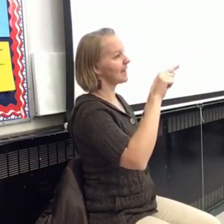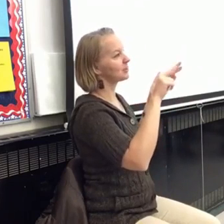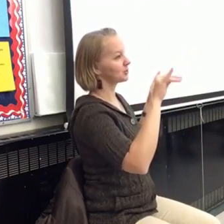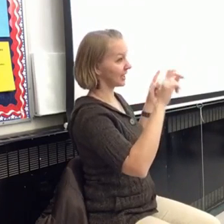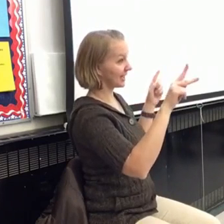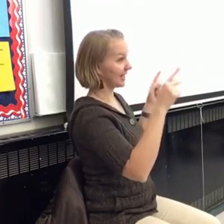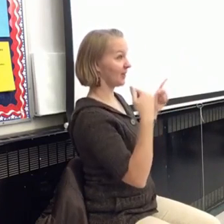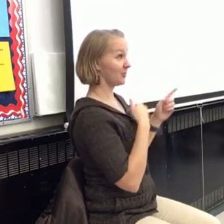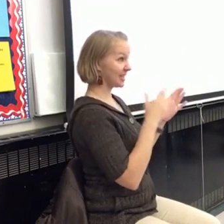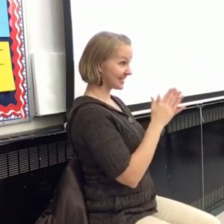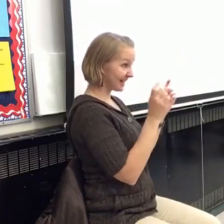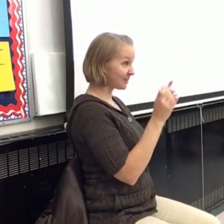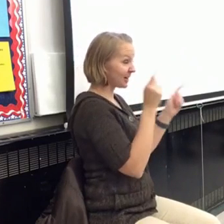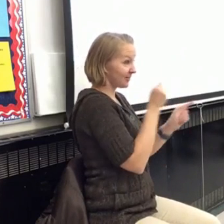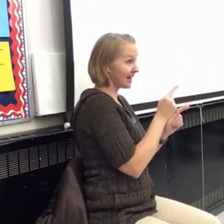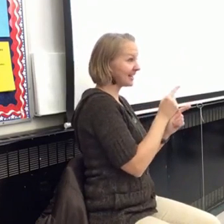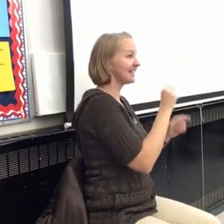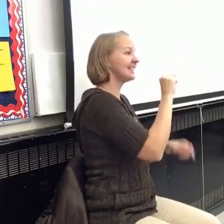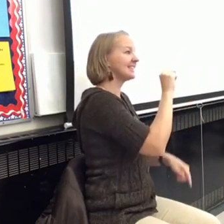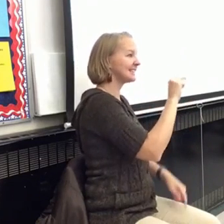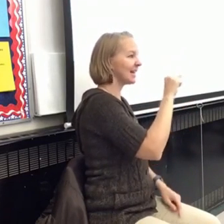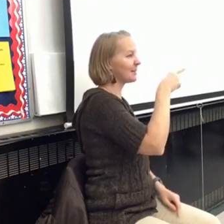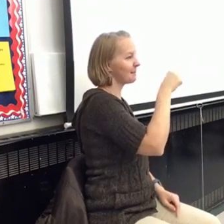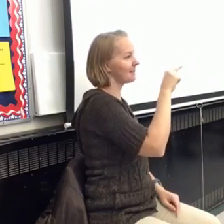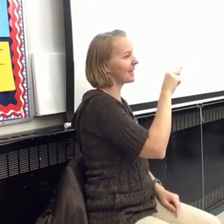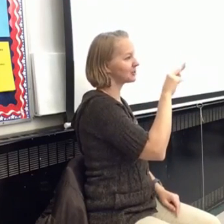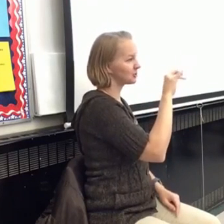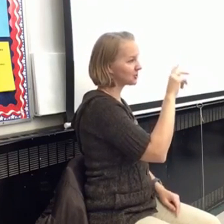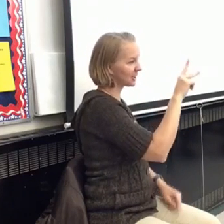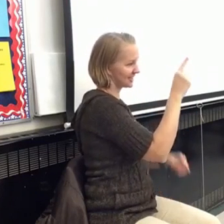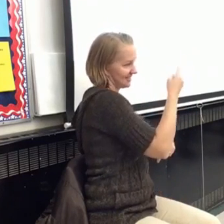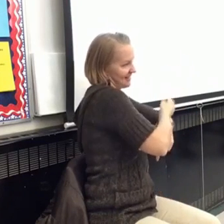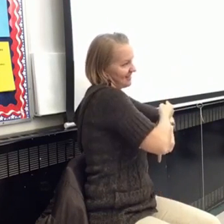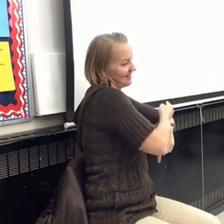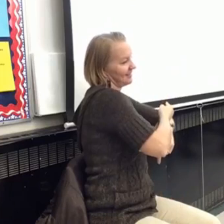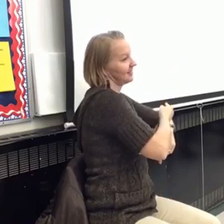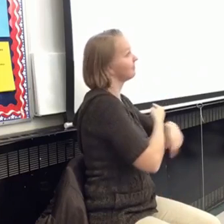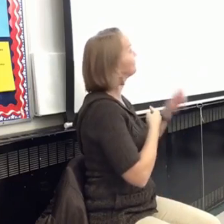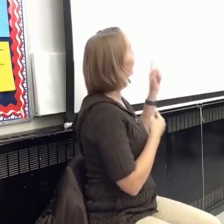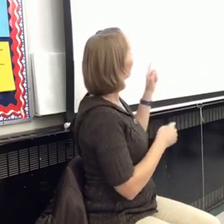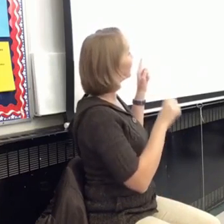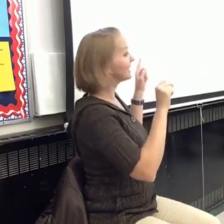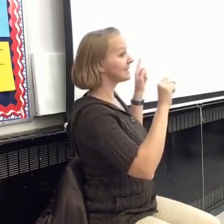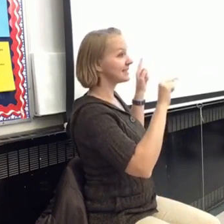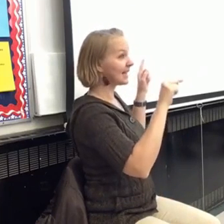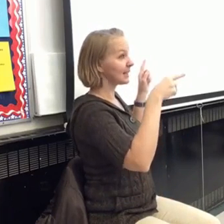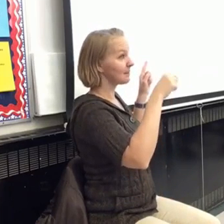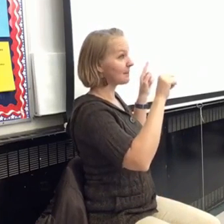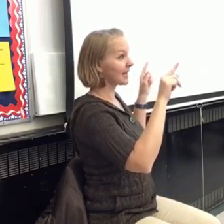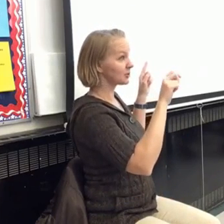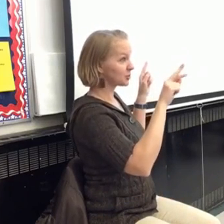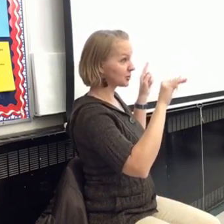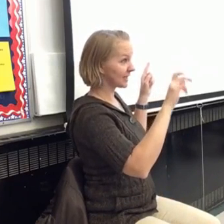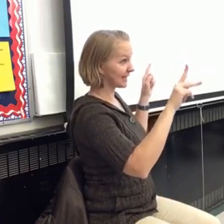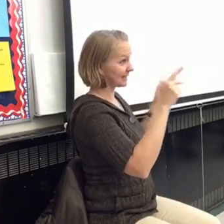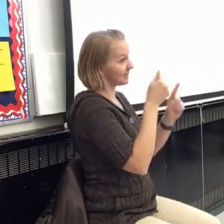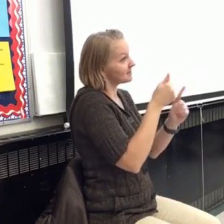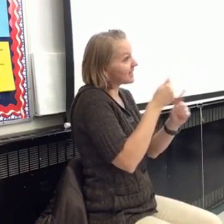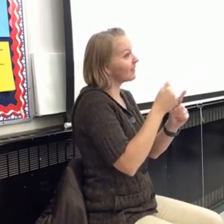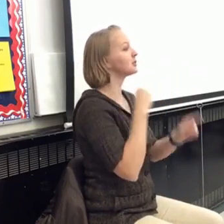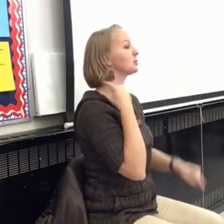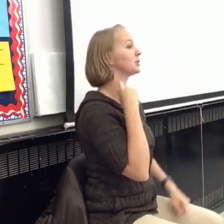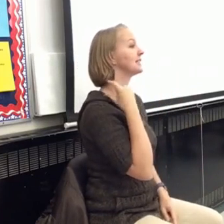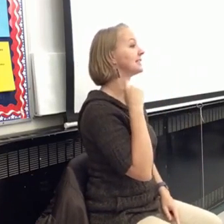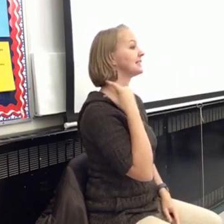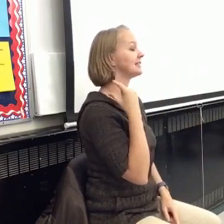which is called St. Patrick's Day. Exactly. Now, St. Patrick was a priest. There